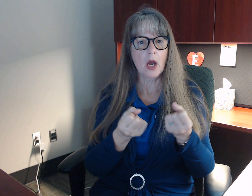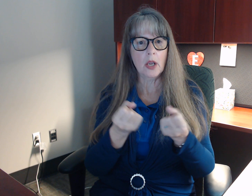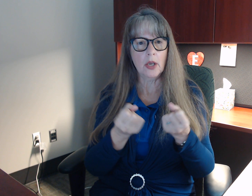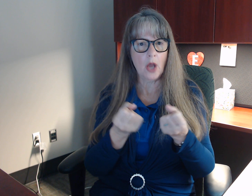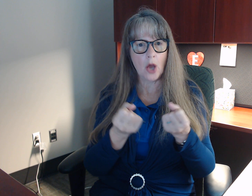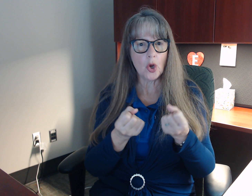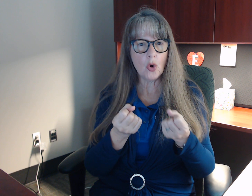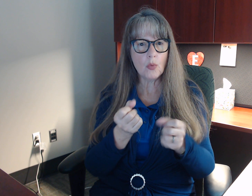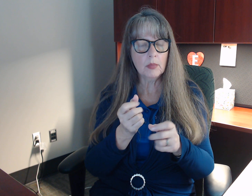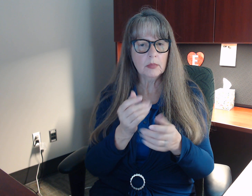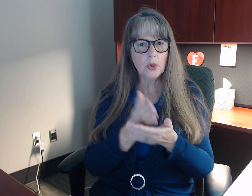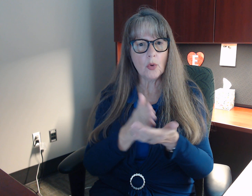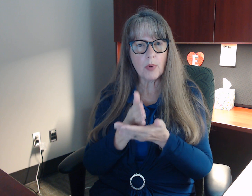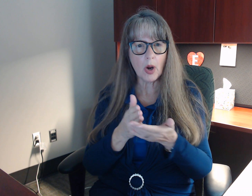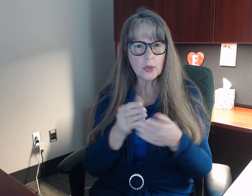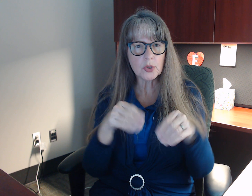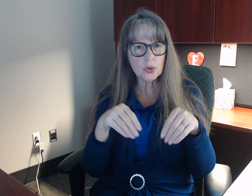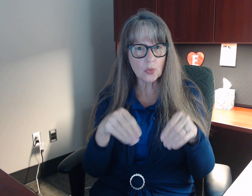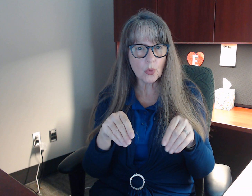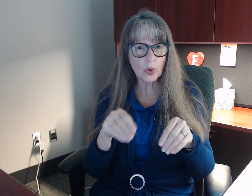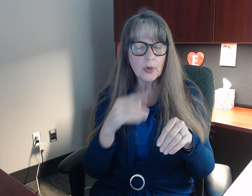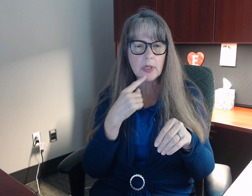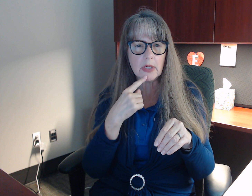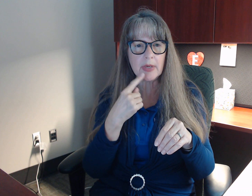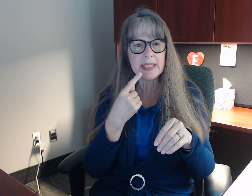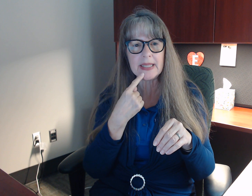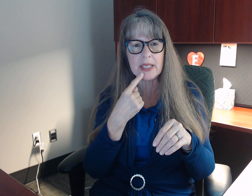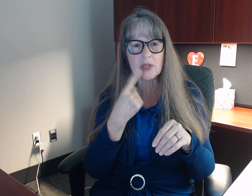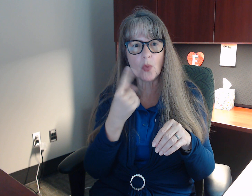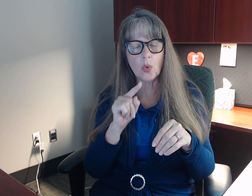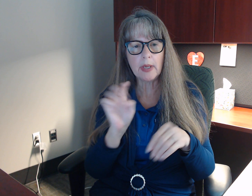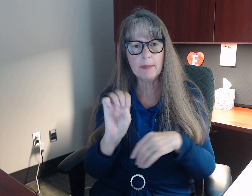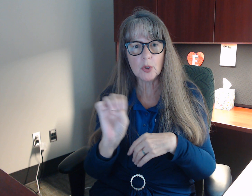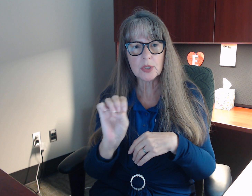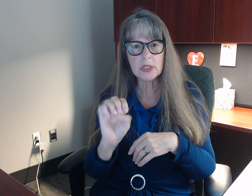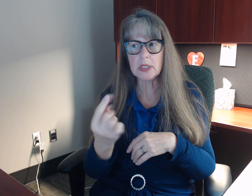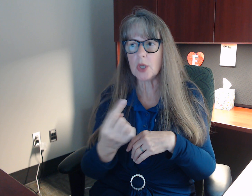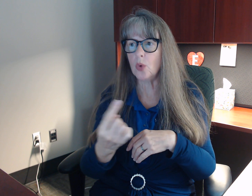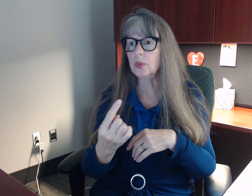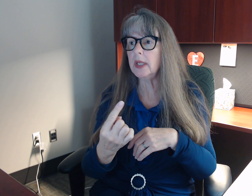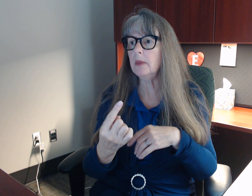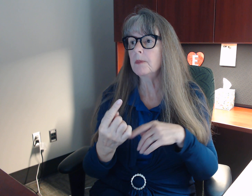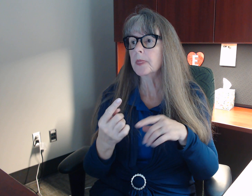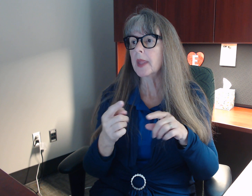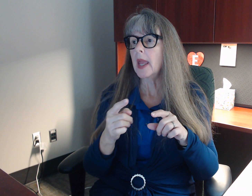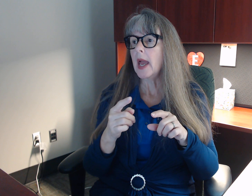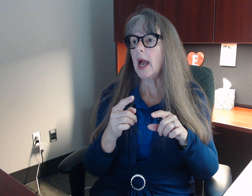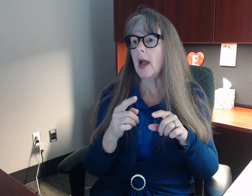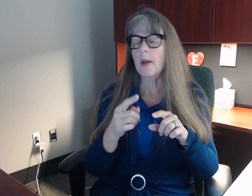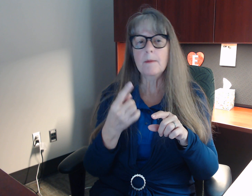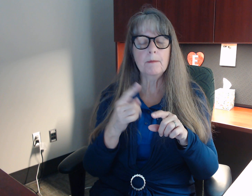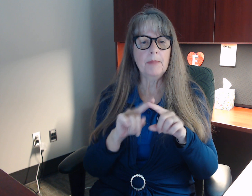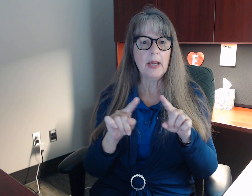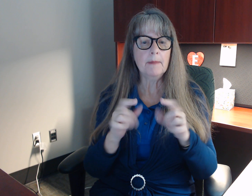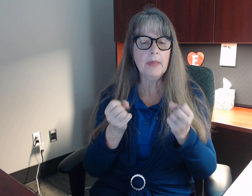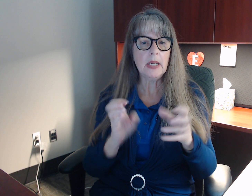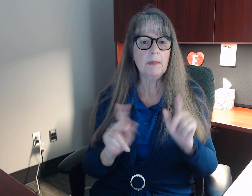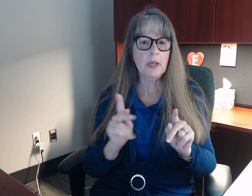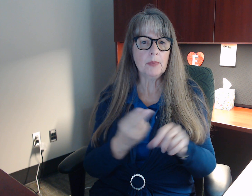an auto, parts store, he said that's for emergencies only. But many people use